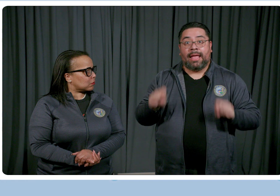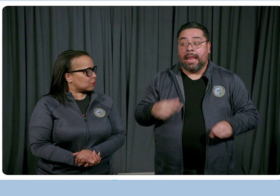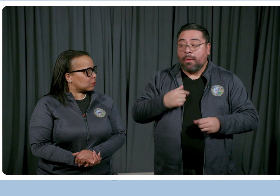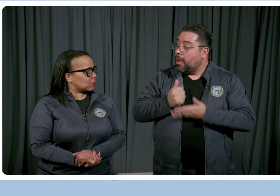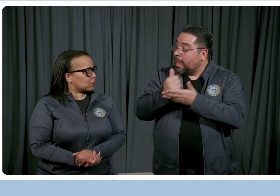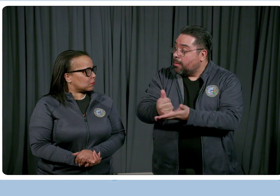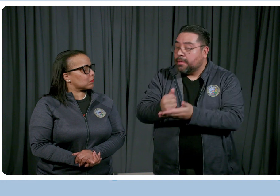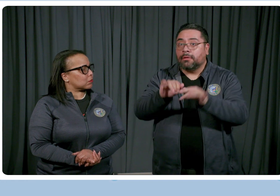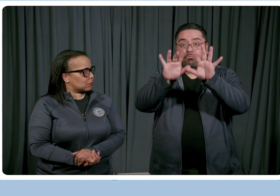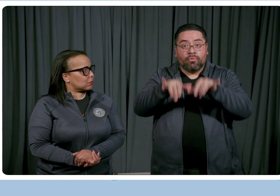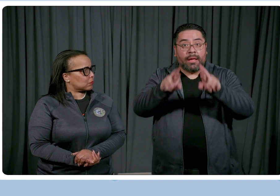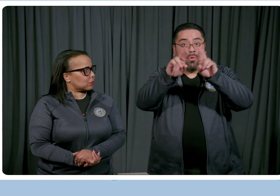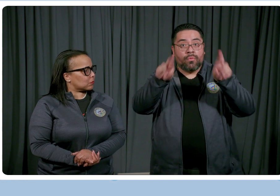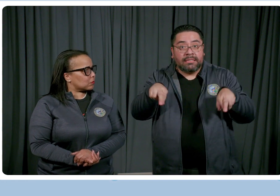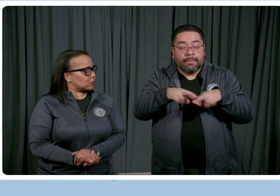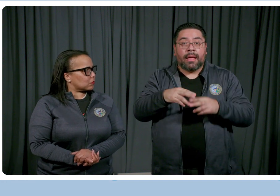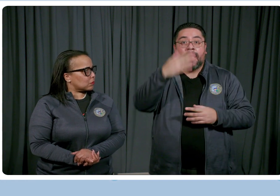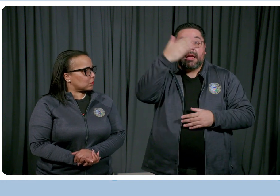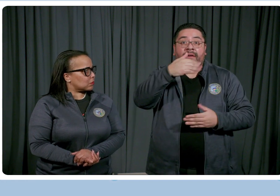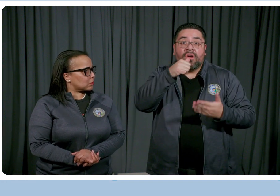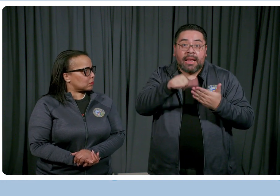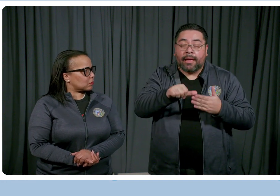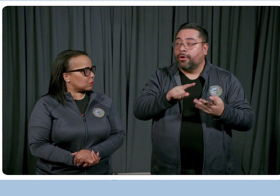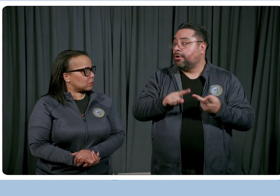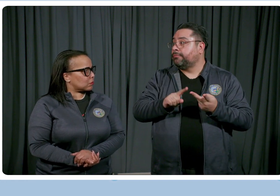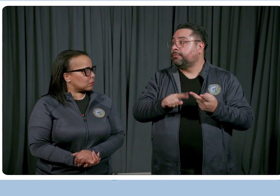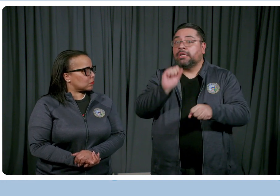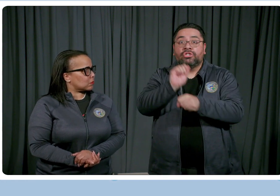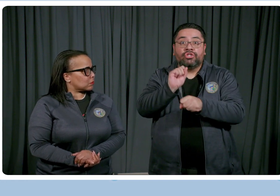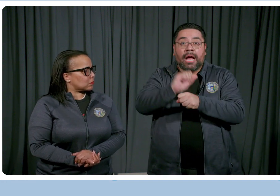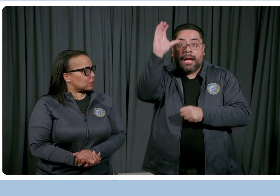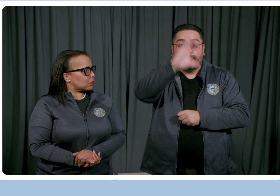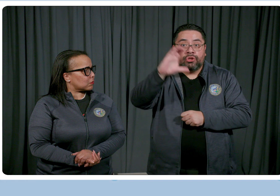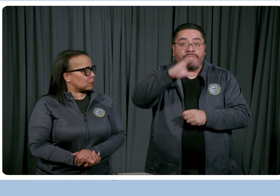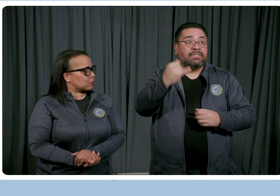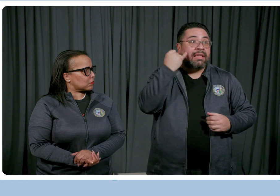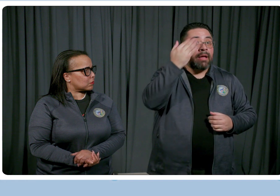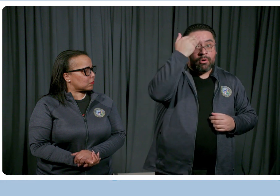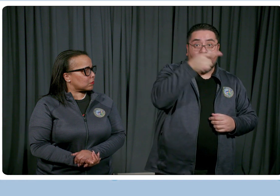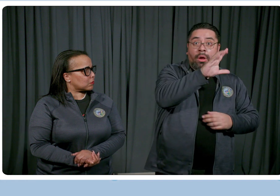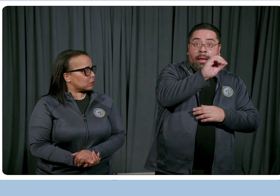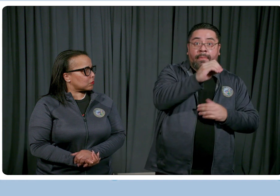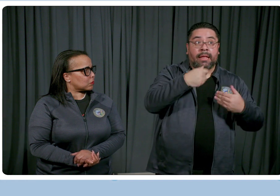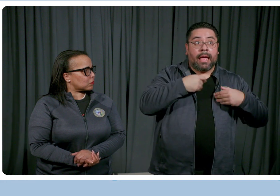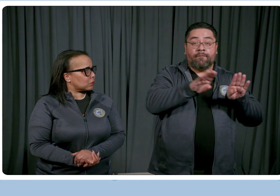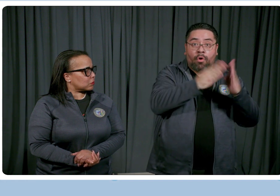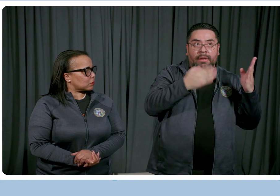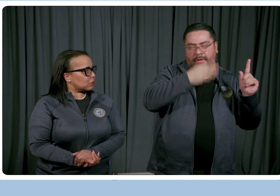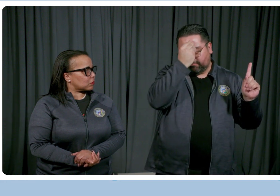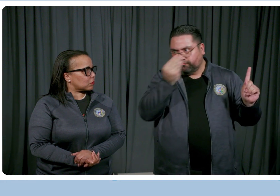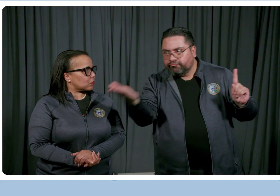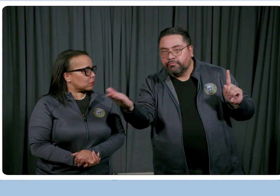and I will help them with resumes, cover letters, their job search, providing job leads, helping them with applications